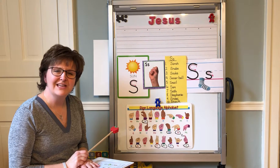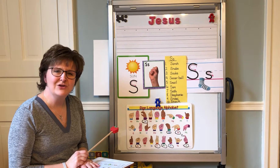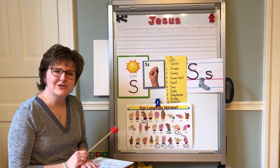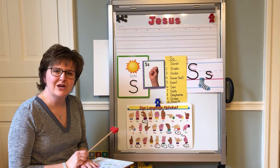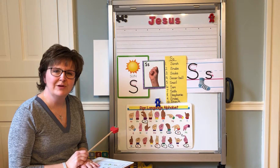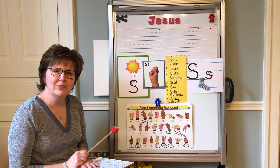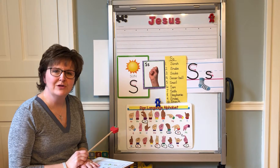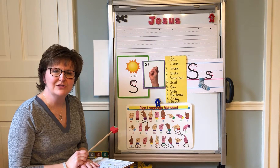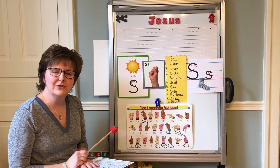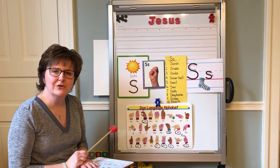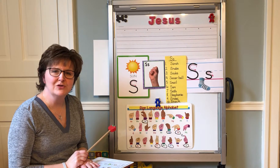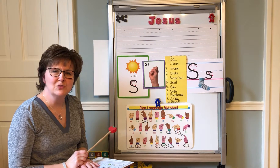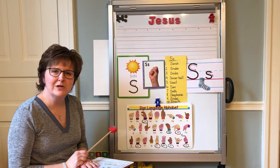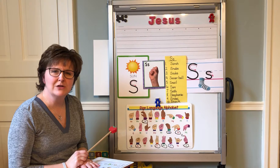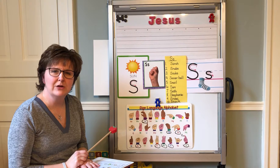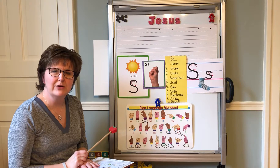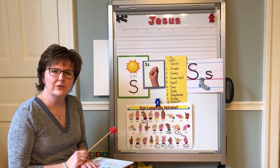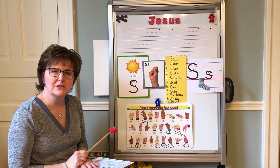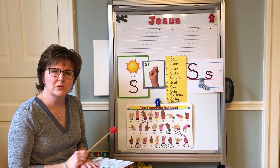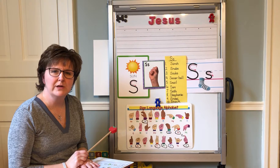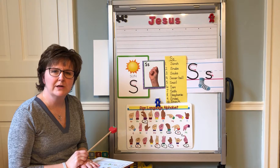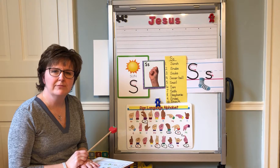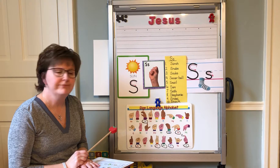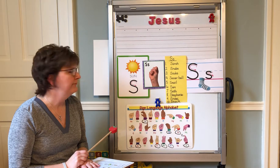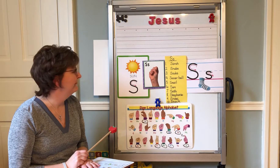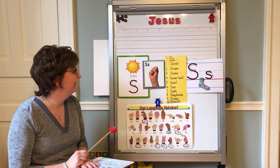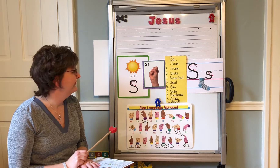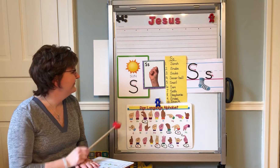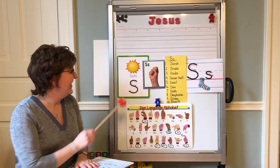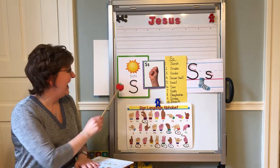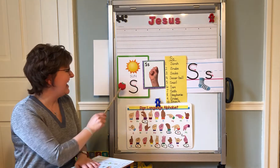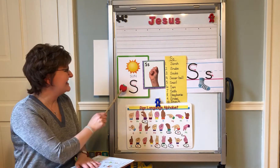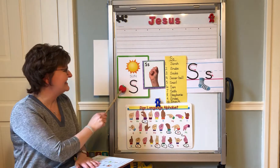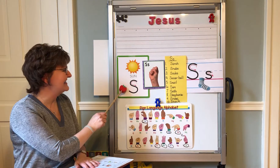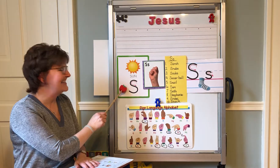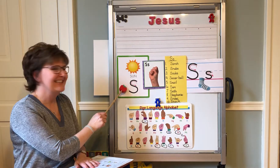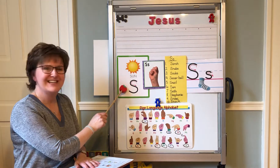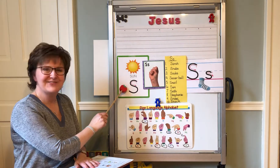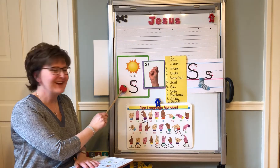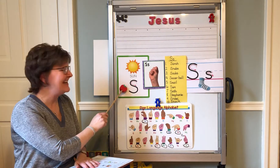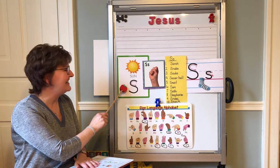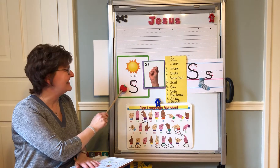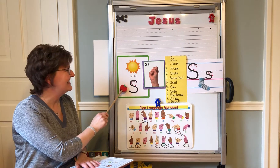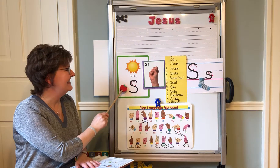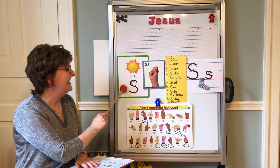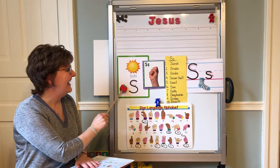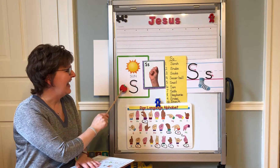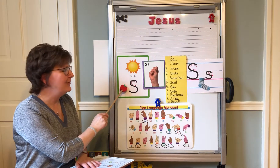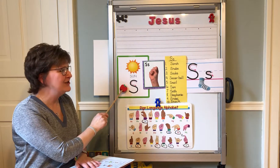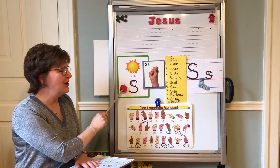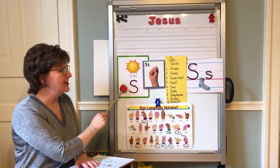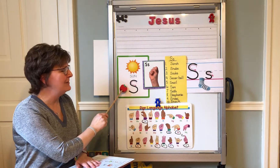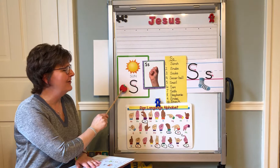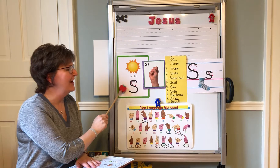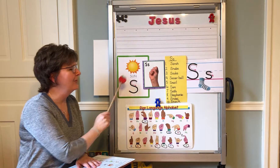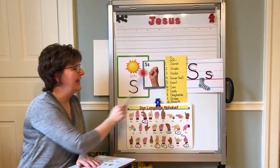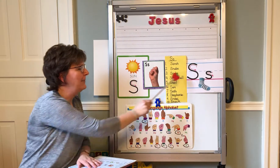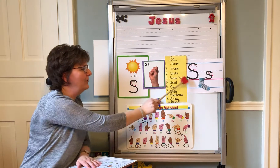Can you tell me, boys and girls, what is our letter this week? S, right. And we talked about how capital